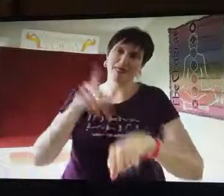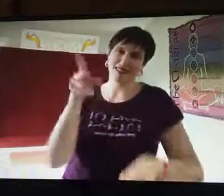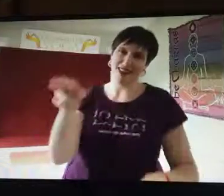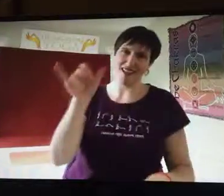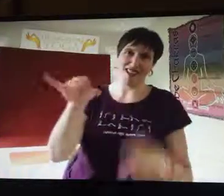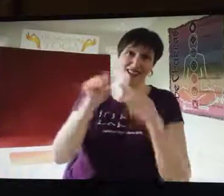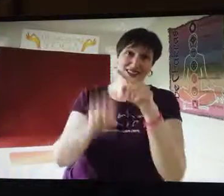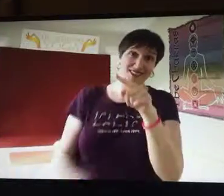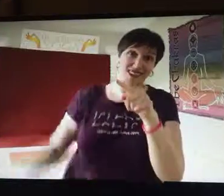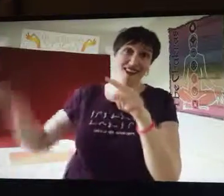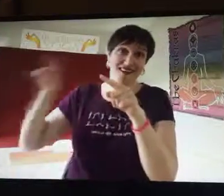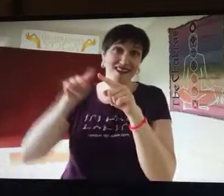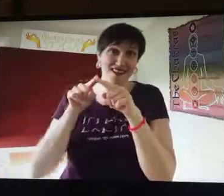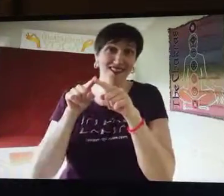It's time to cut that cycle.